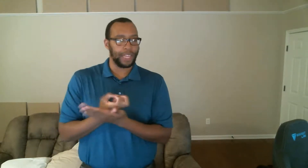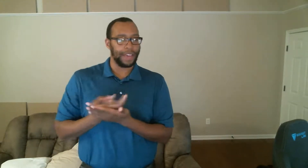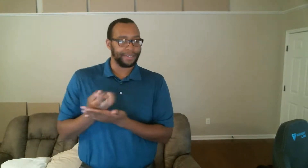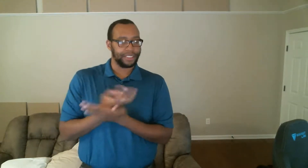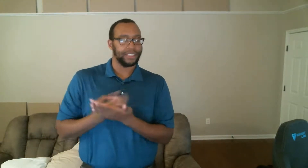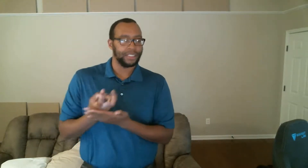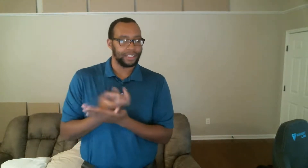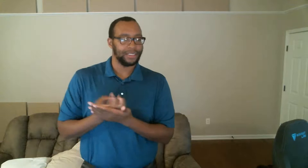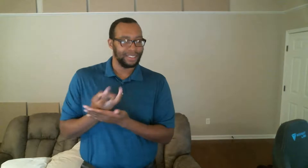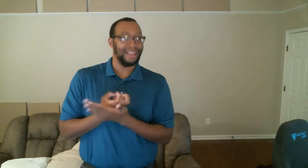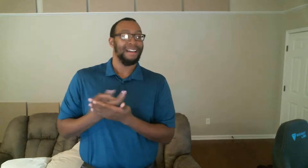laughing.